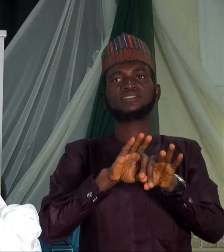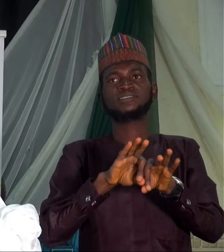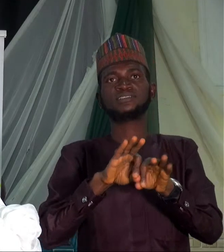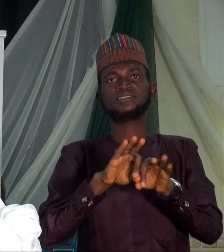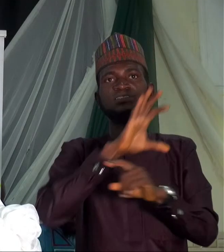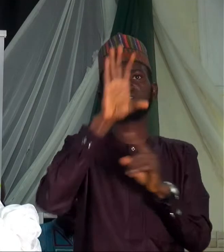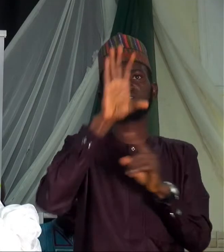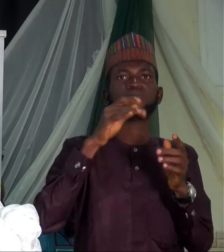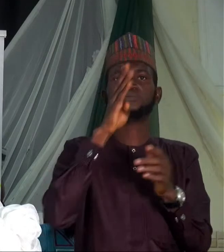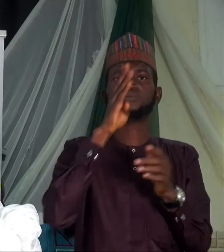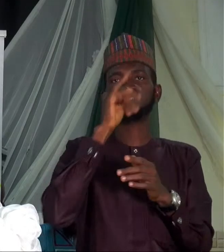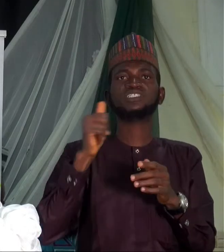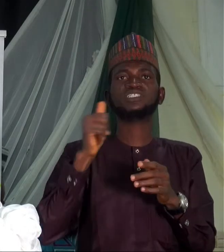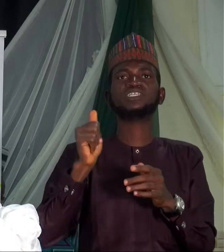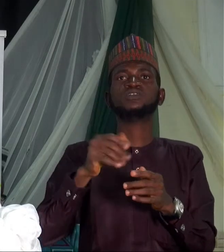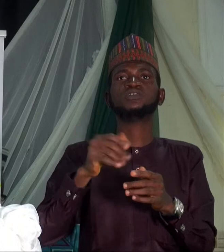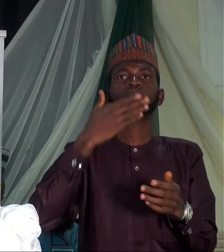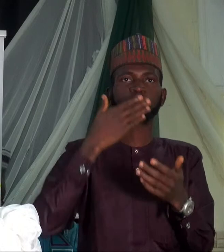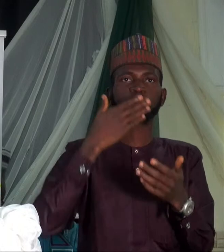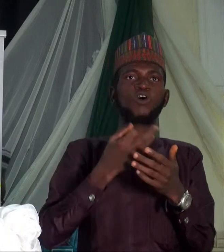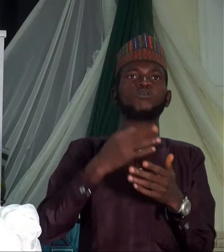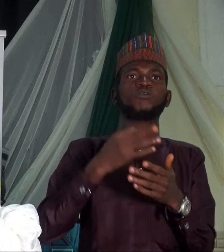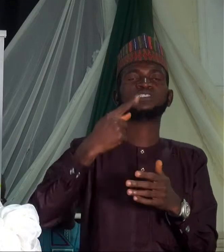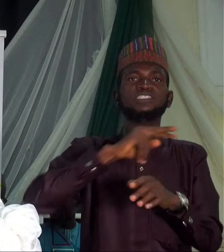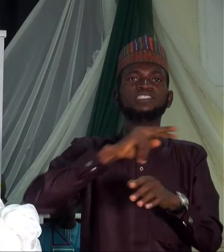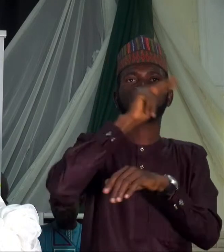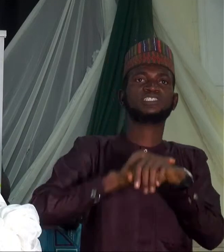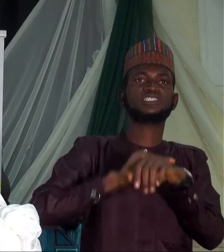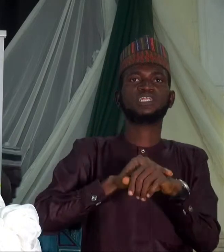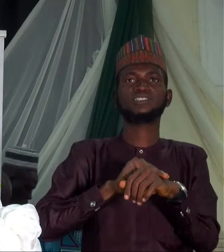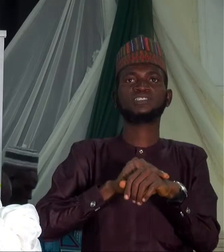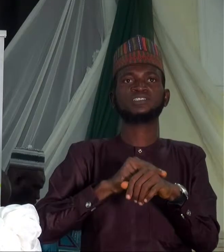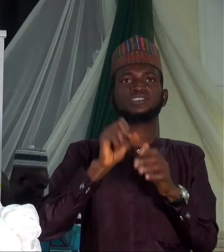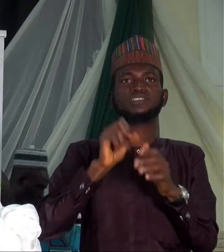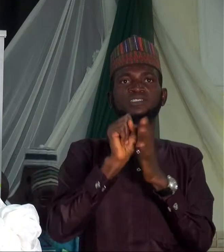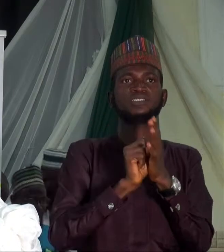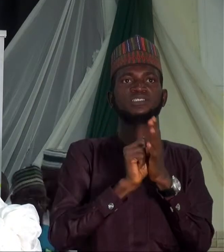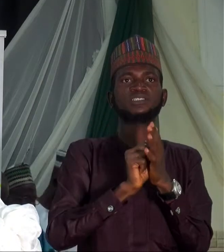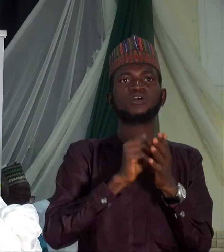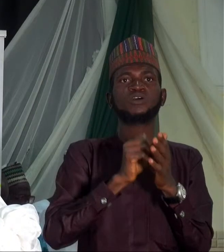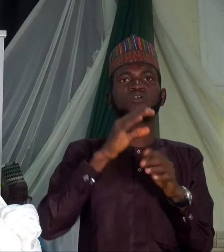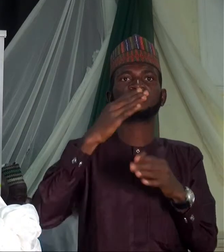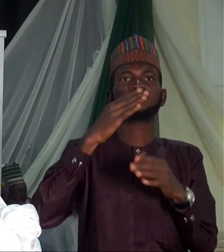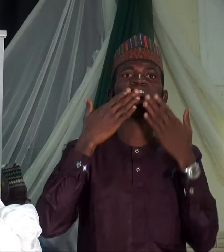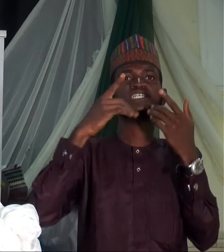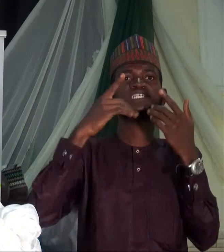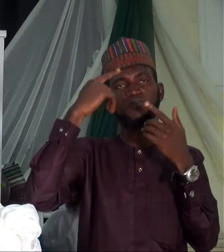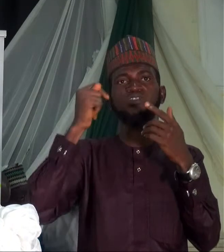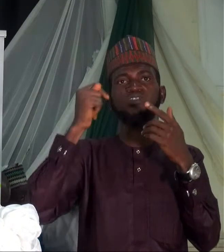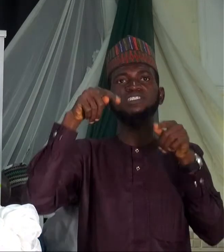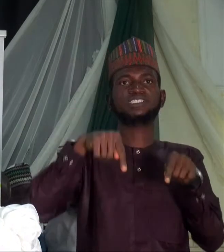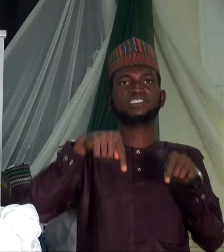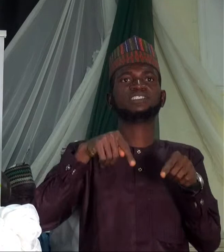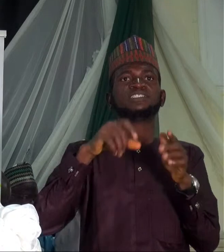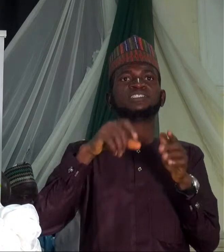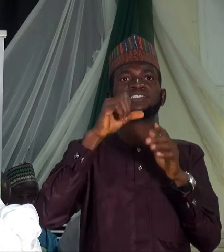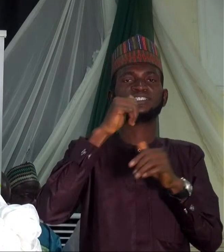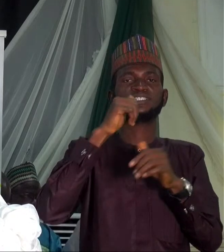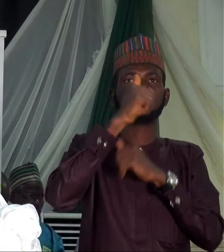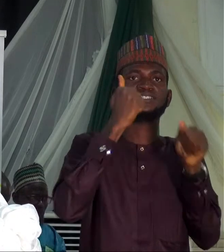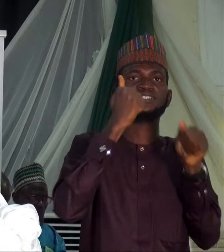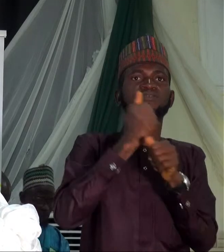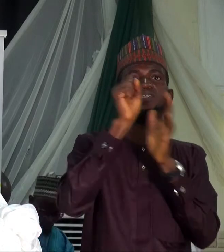reinvigoration on national scale. Hence, the theme for this year's annual state lecture is